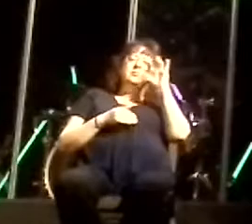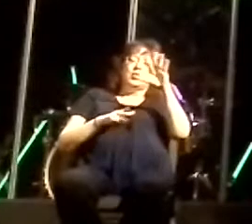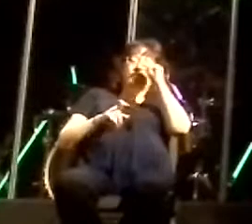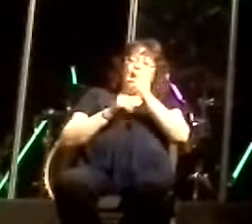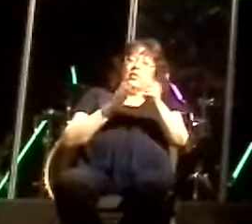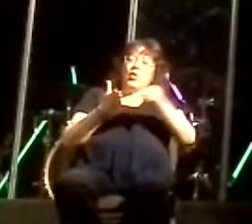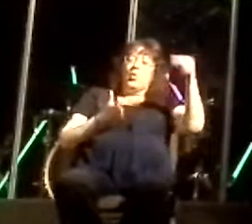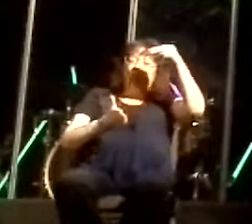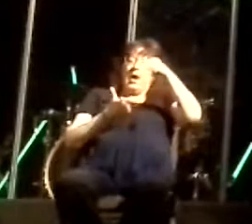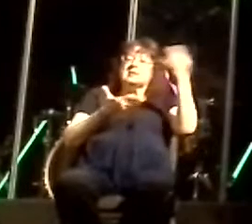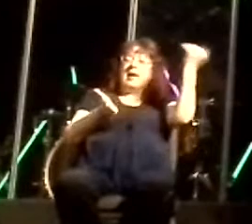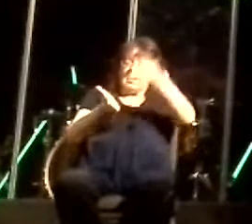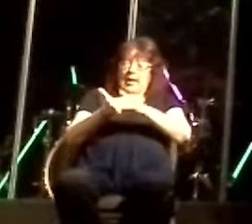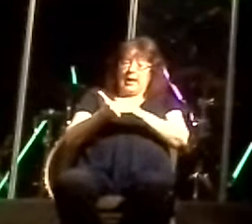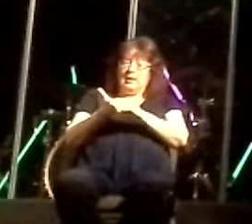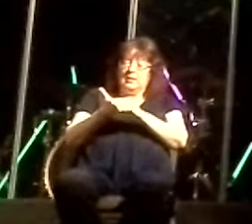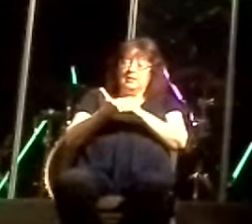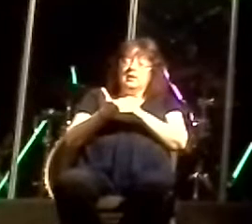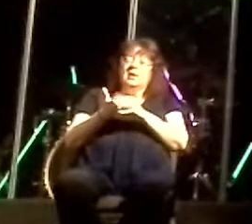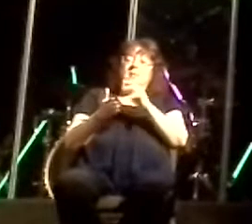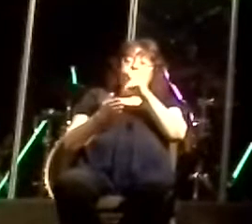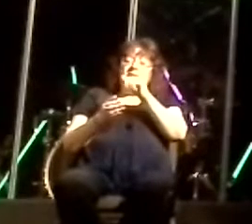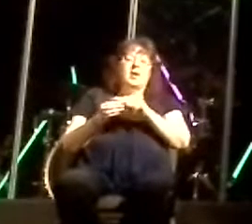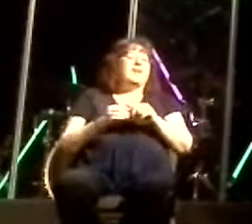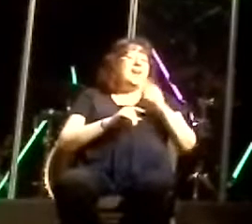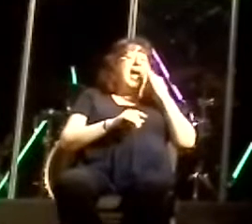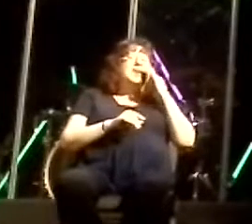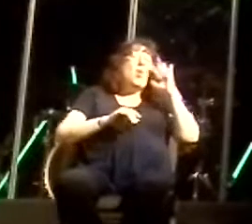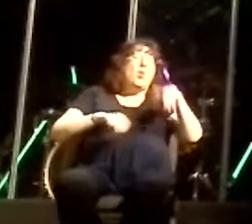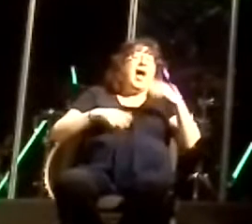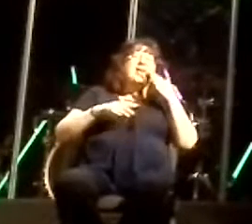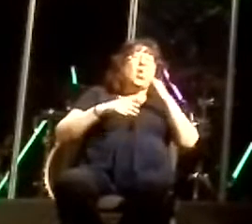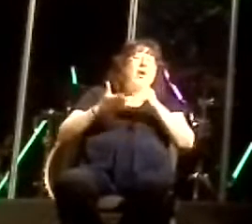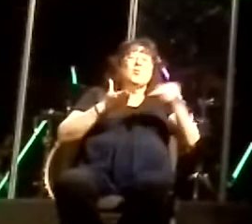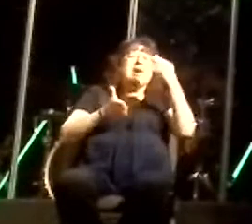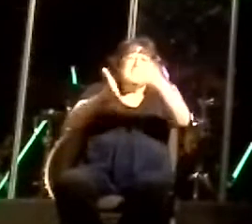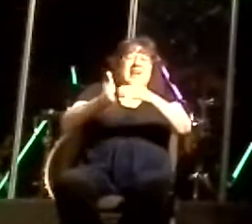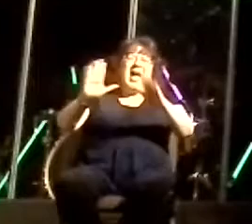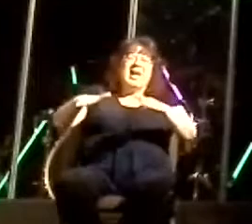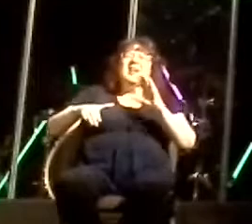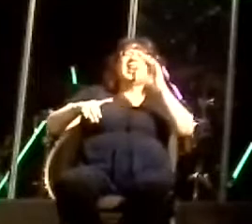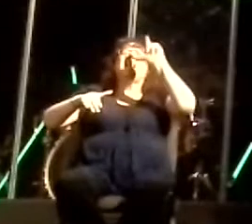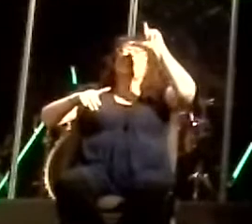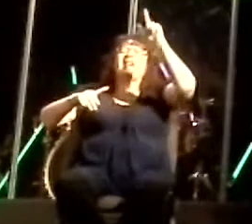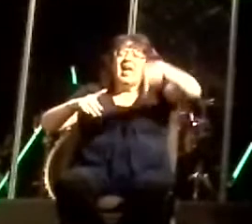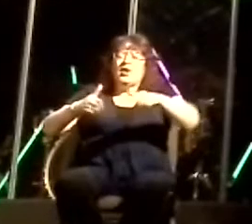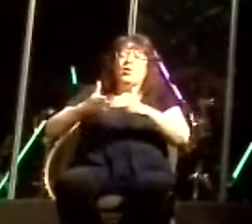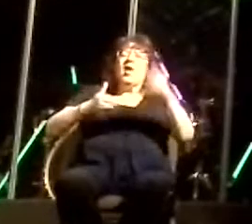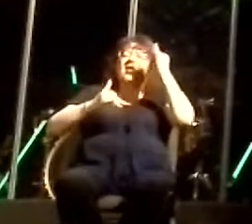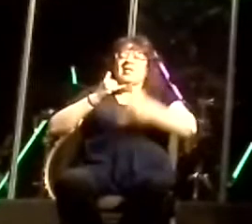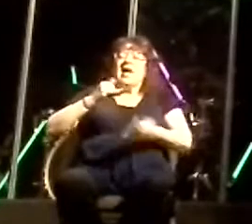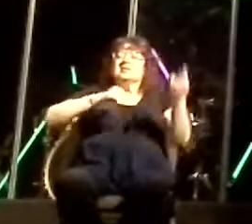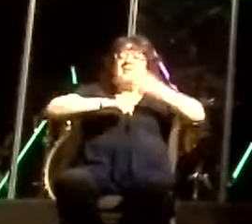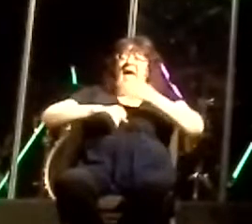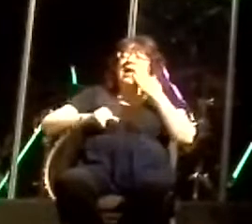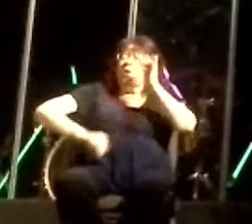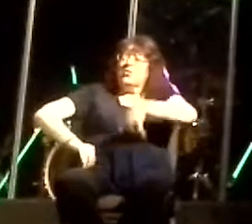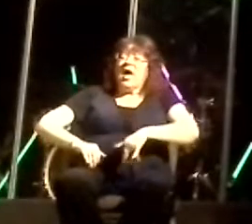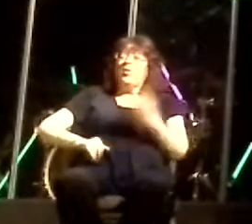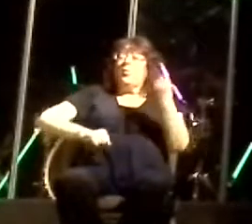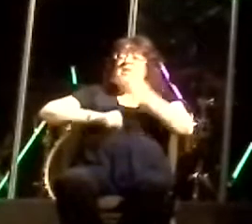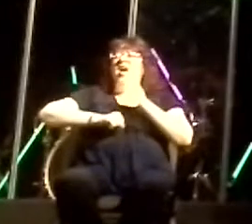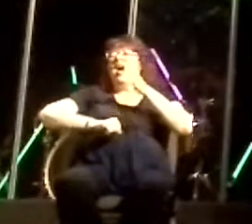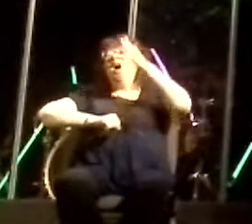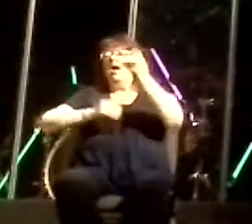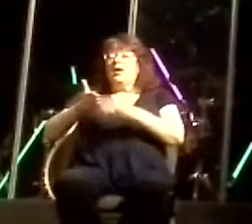brother will rise again, Martha." And Martha answered, "And I know he will rise again in the resurrection at the last day. I know that one